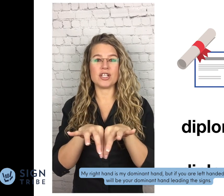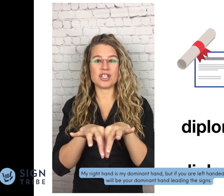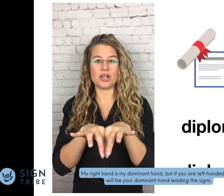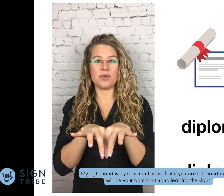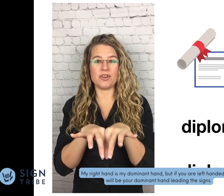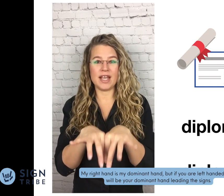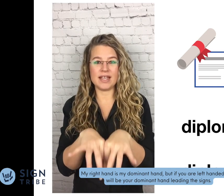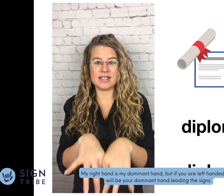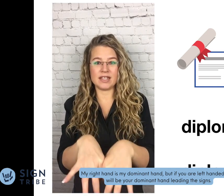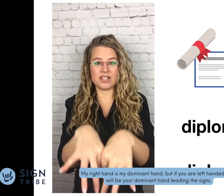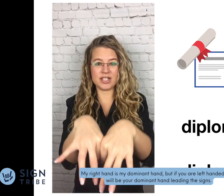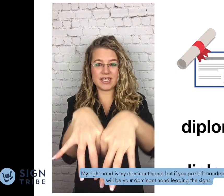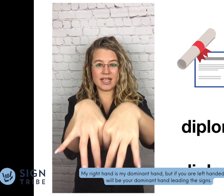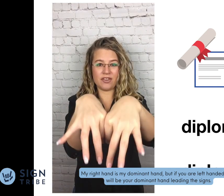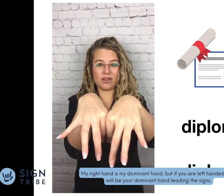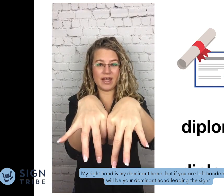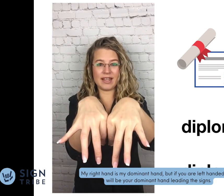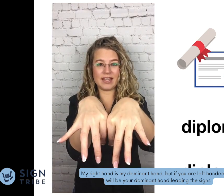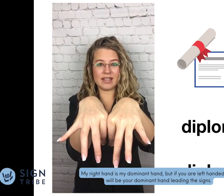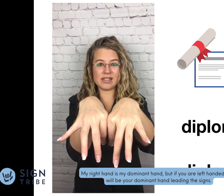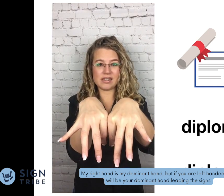start with your hands touching together like this.